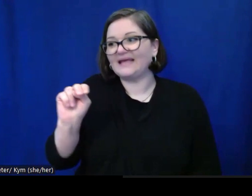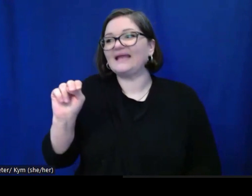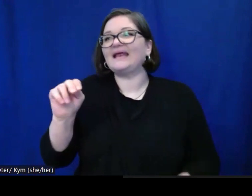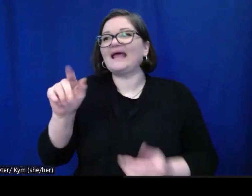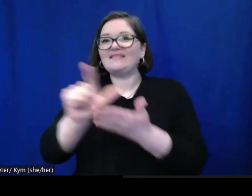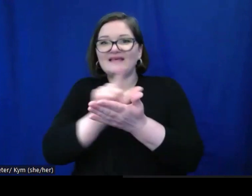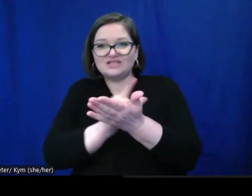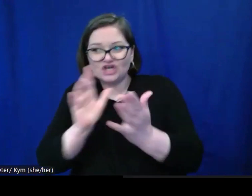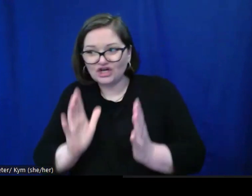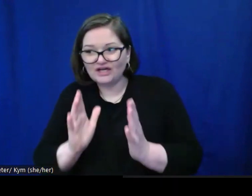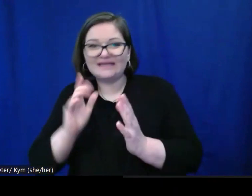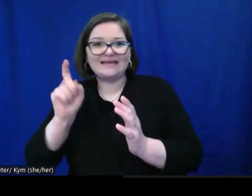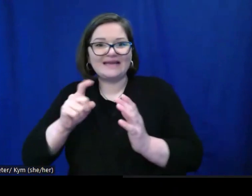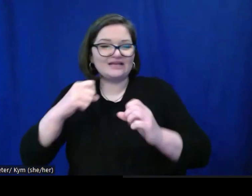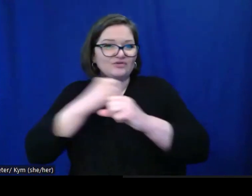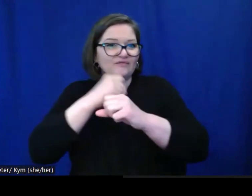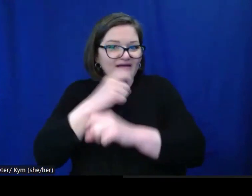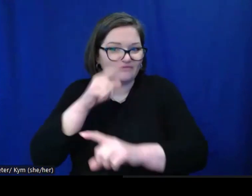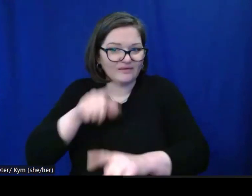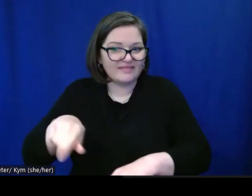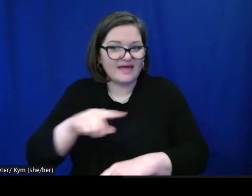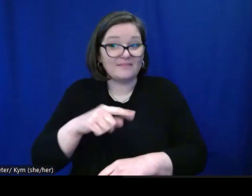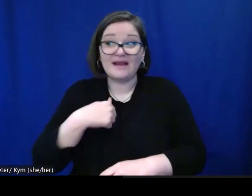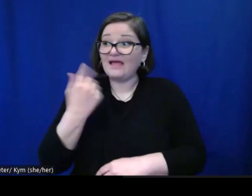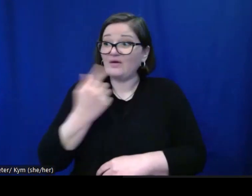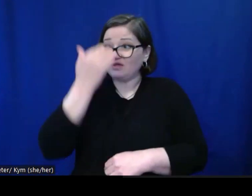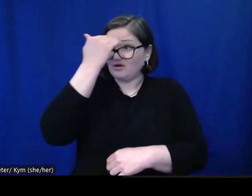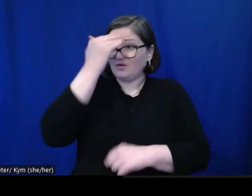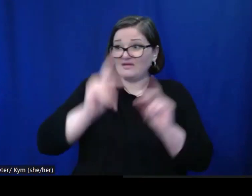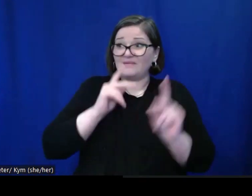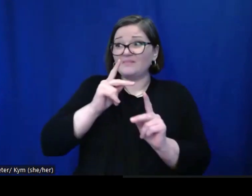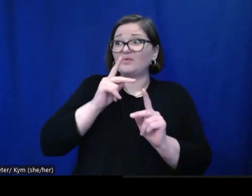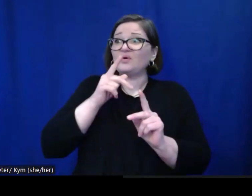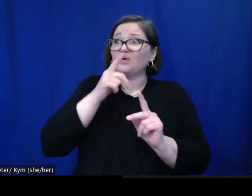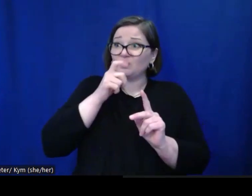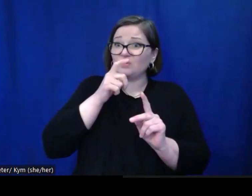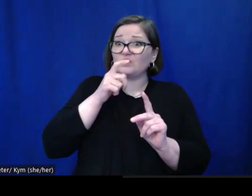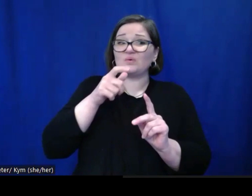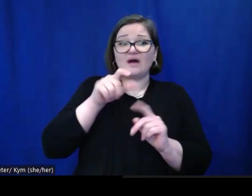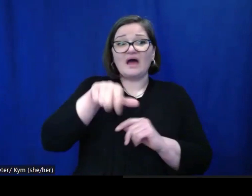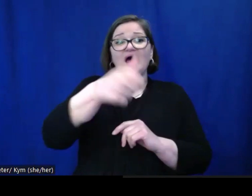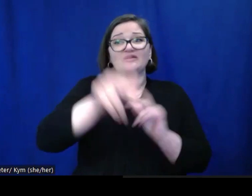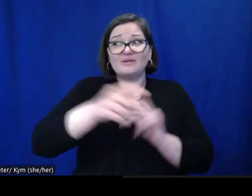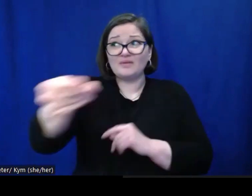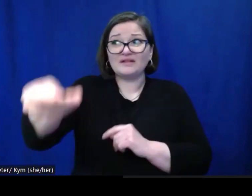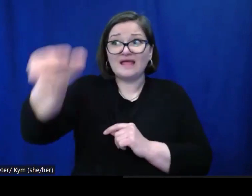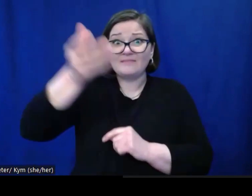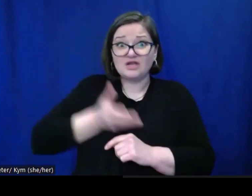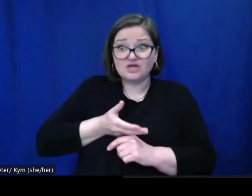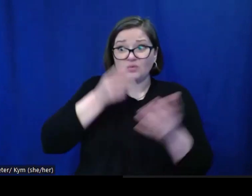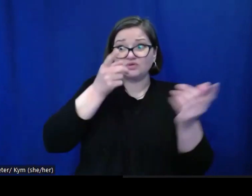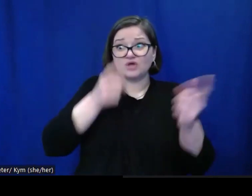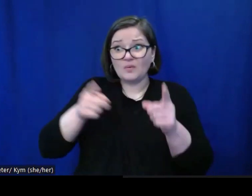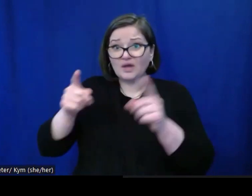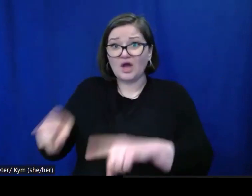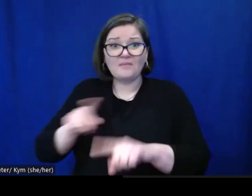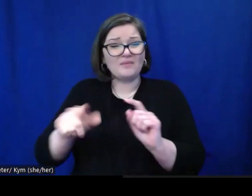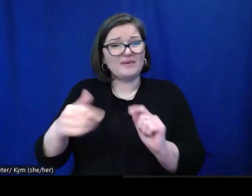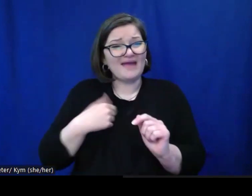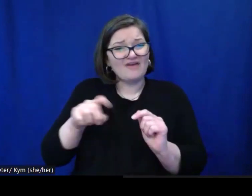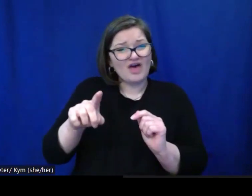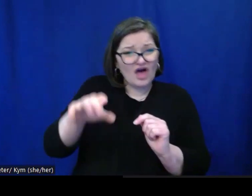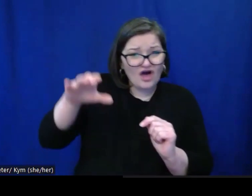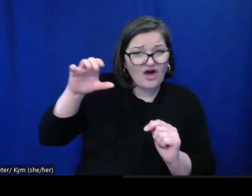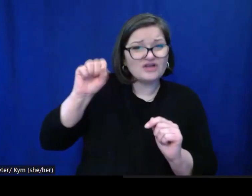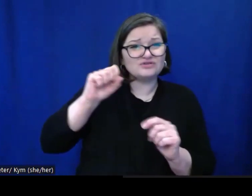And I only know of the people that I get informed about. There are hundreds of people in the